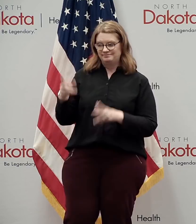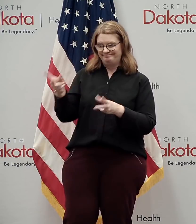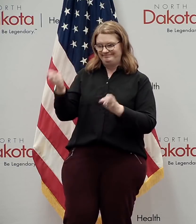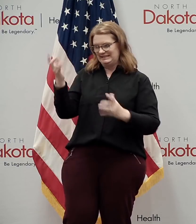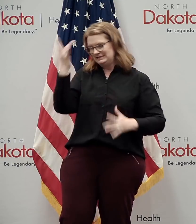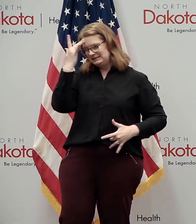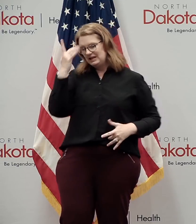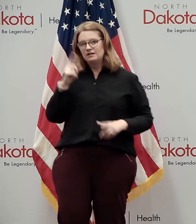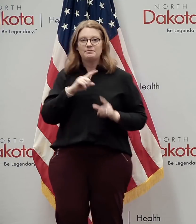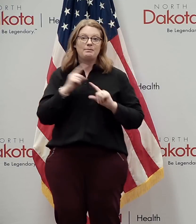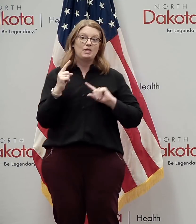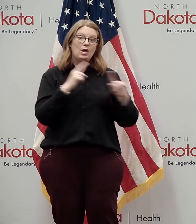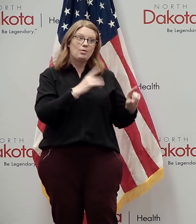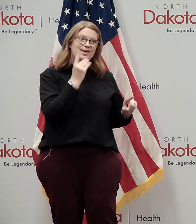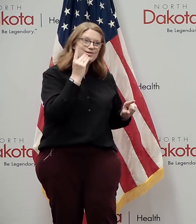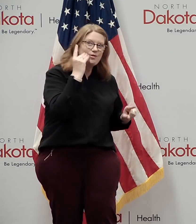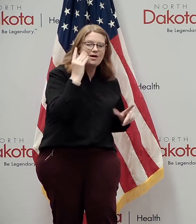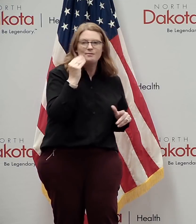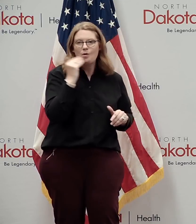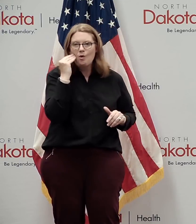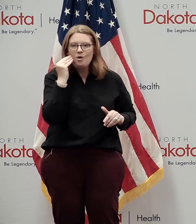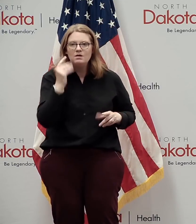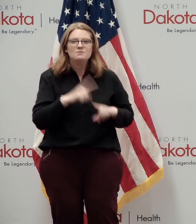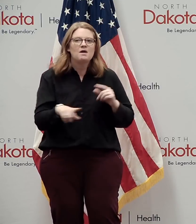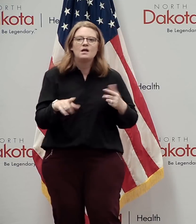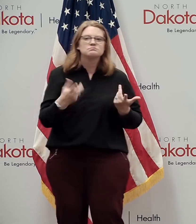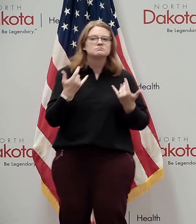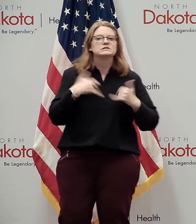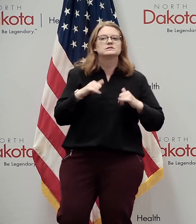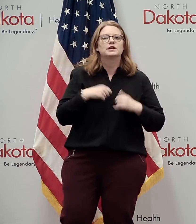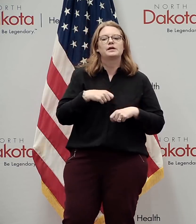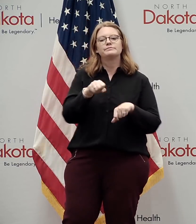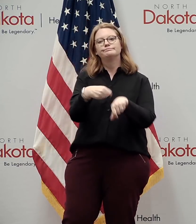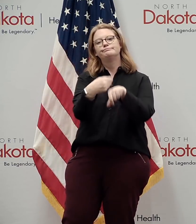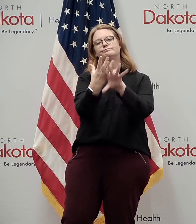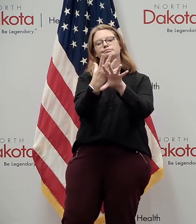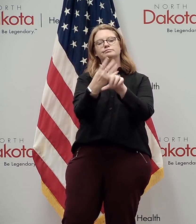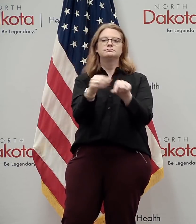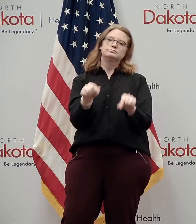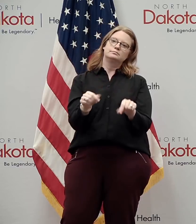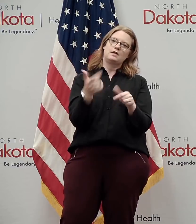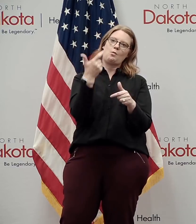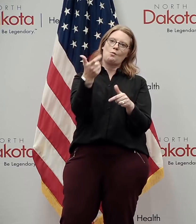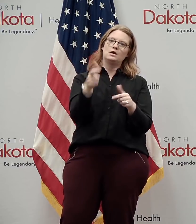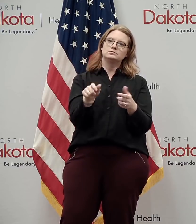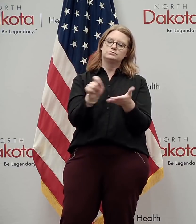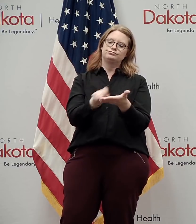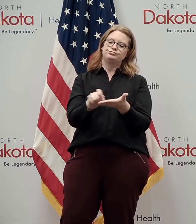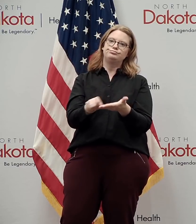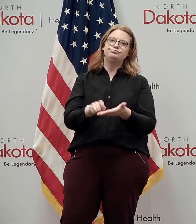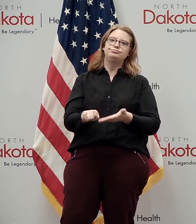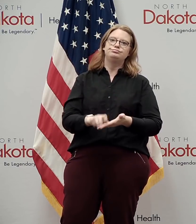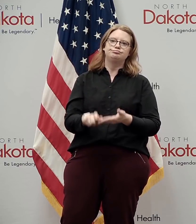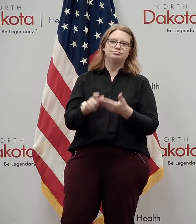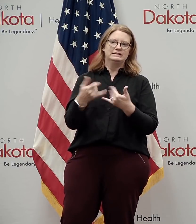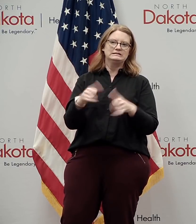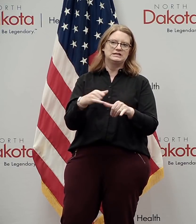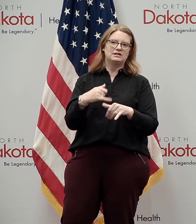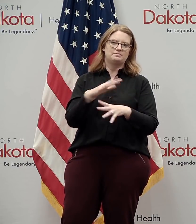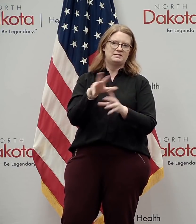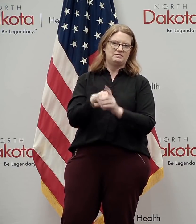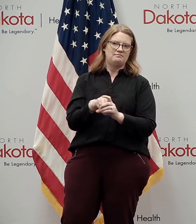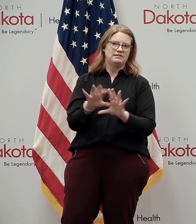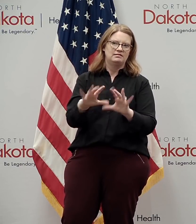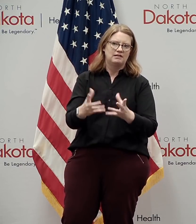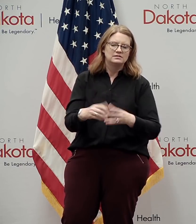dorm, maybe they go back home, but they can still take the classes real time, what's called synchronous, and that wouldn't have been possible without your support, Governor. So that's